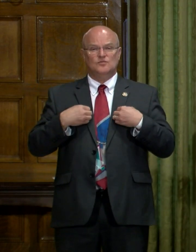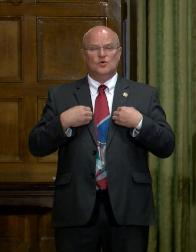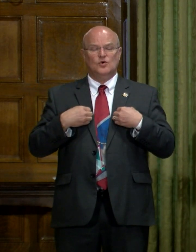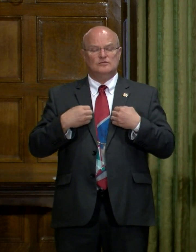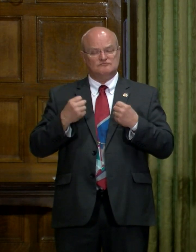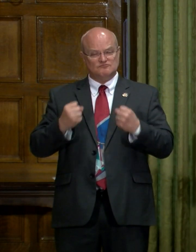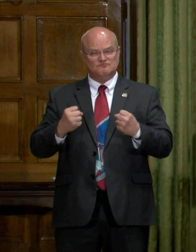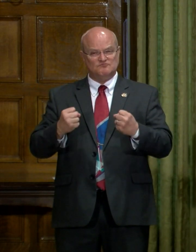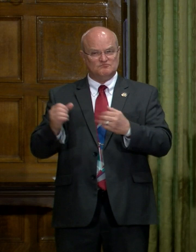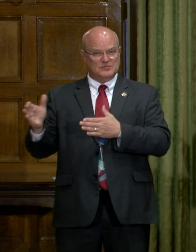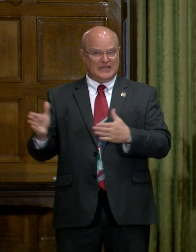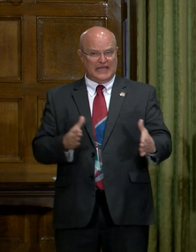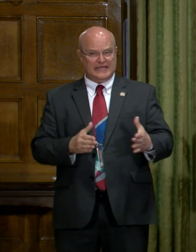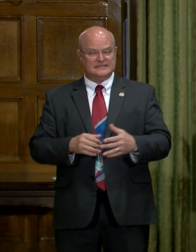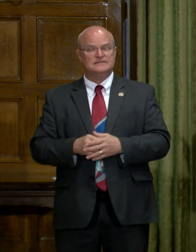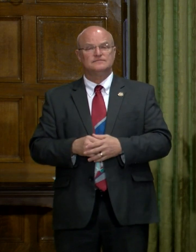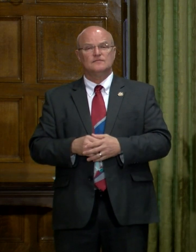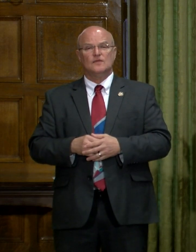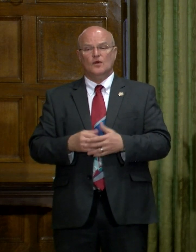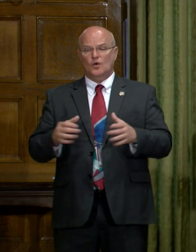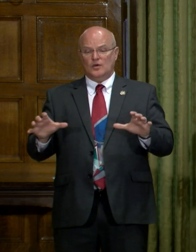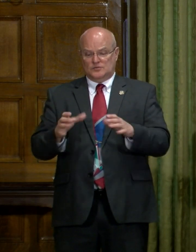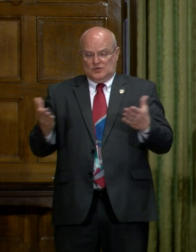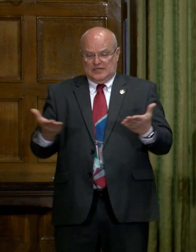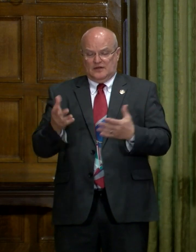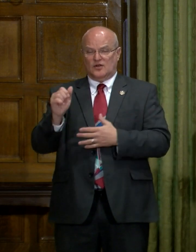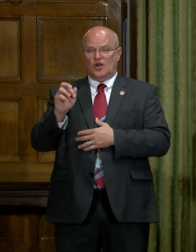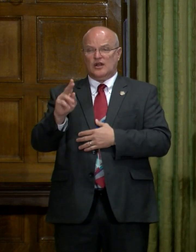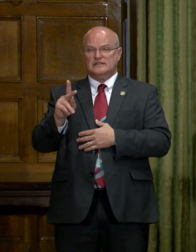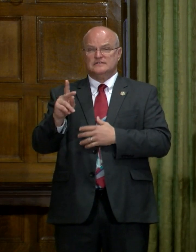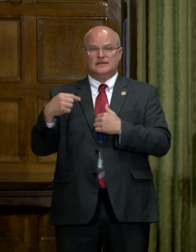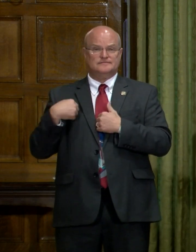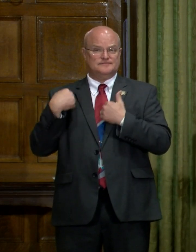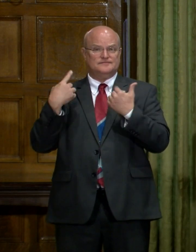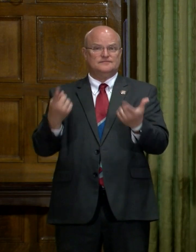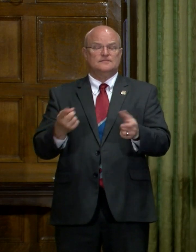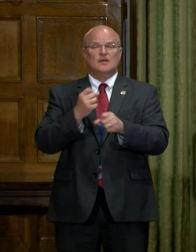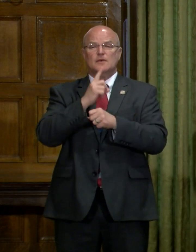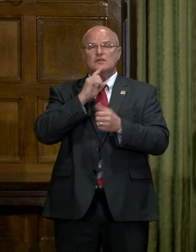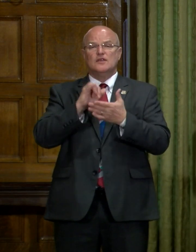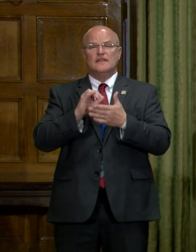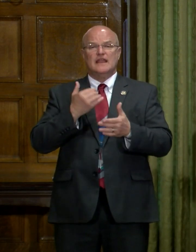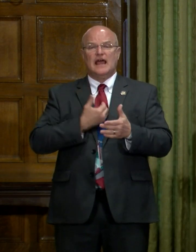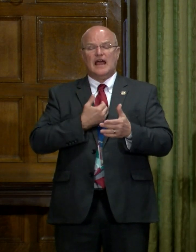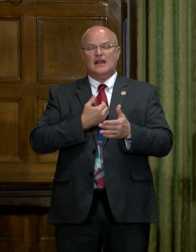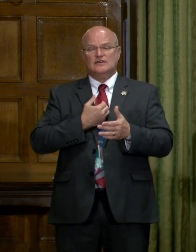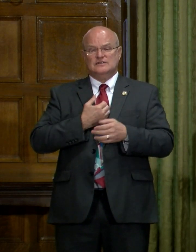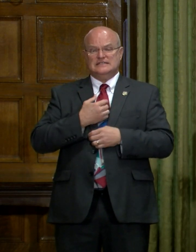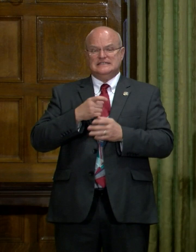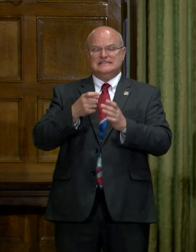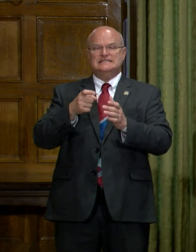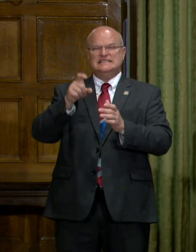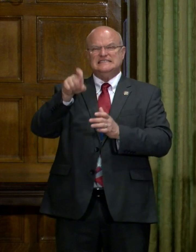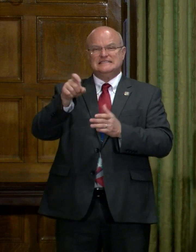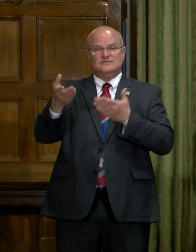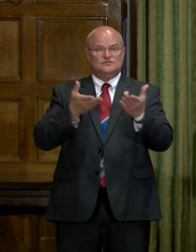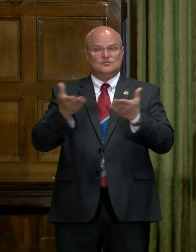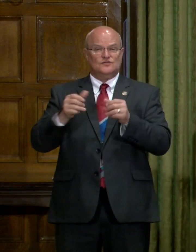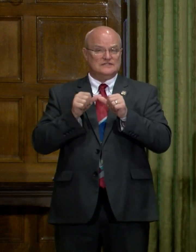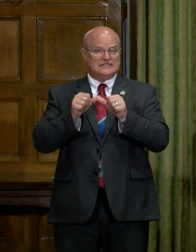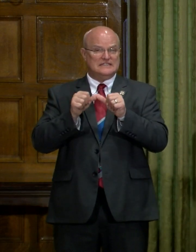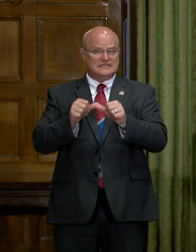concrete plans. What we've been doing in Arkansas is to make sure our essential services continue,